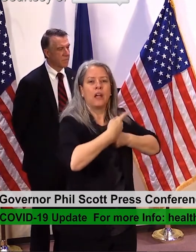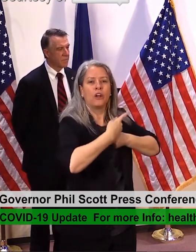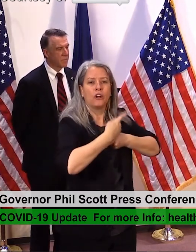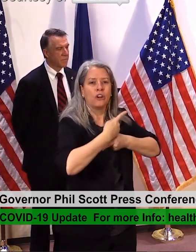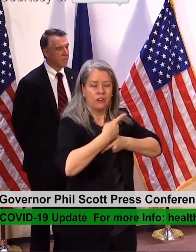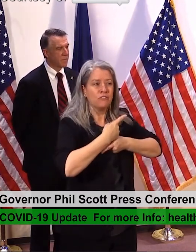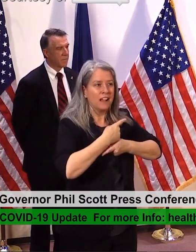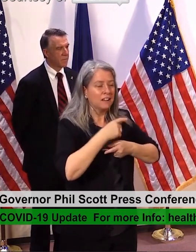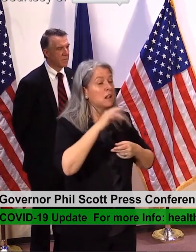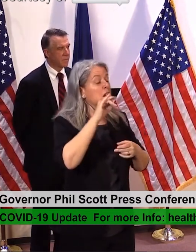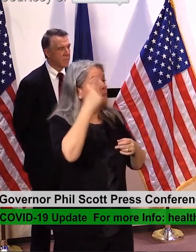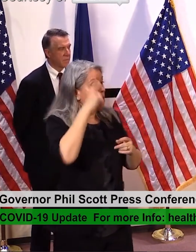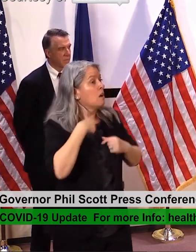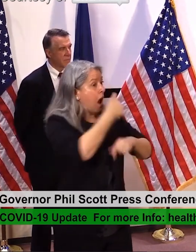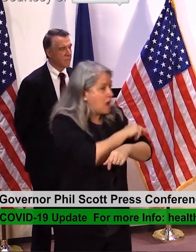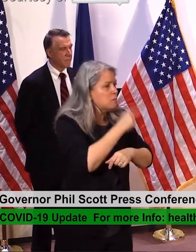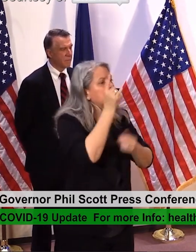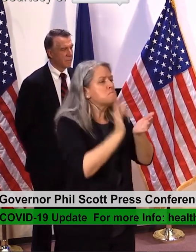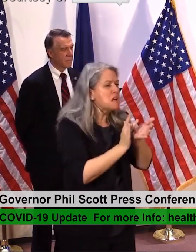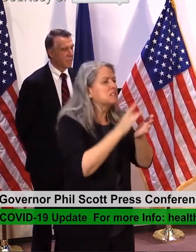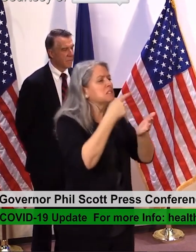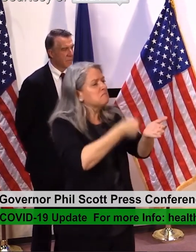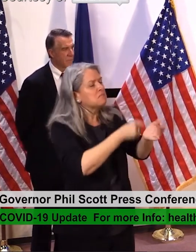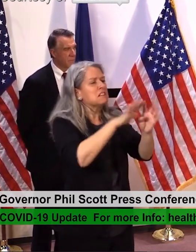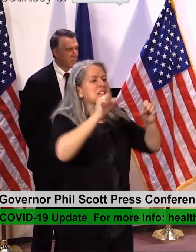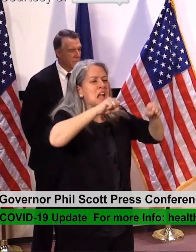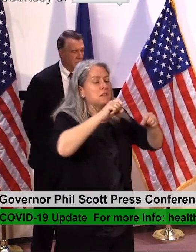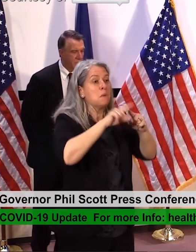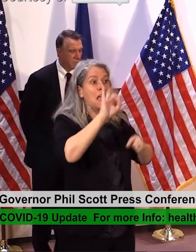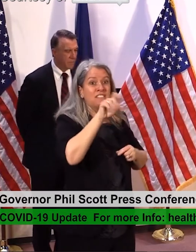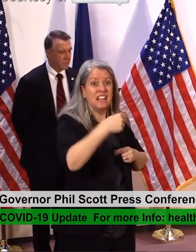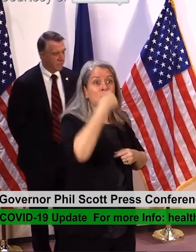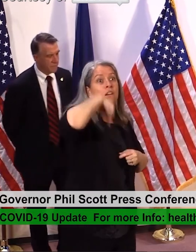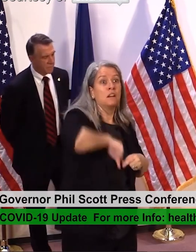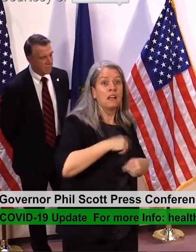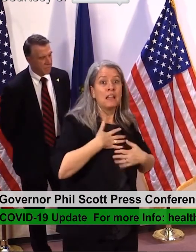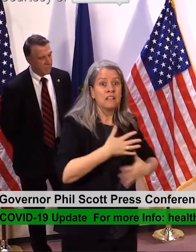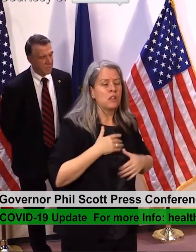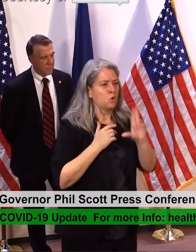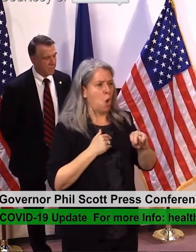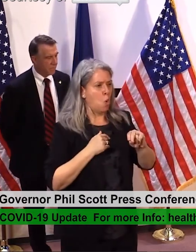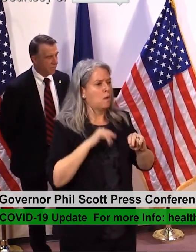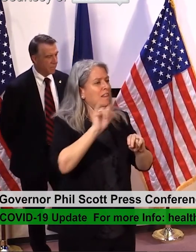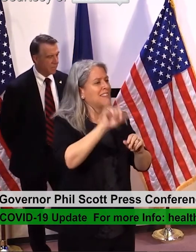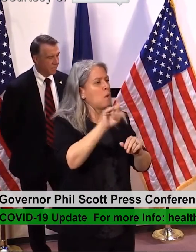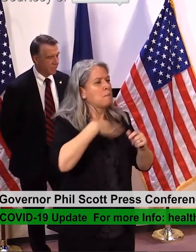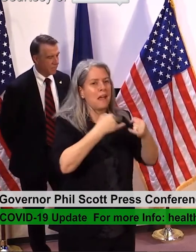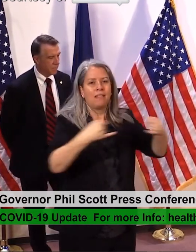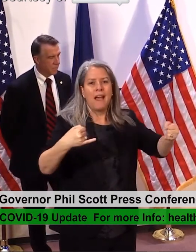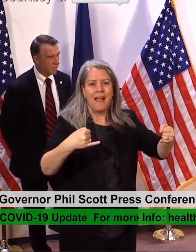want to have, and my family wouldn't want to see me go through that. And that's very challenging for us to